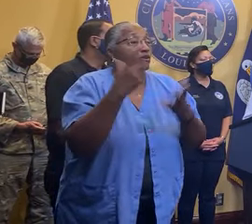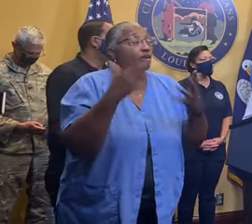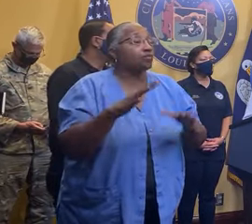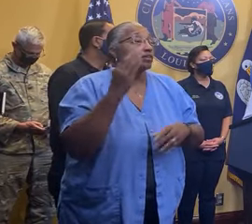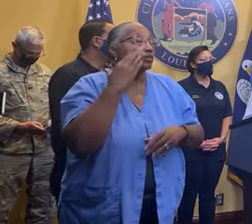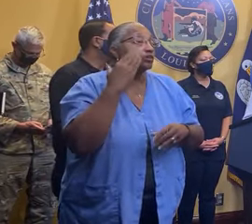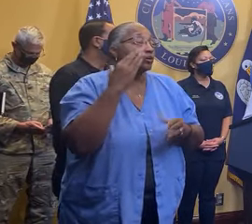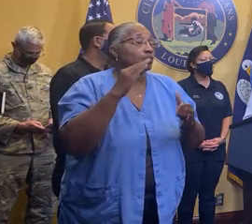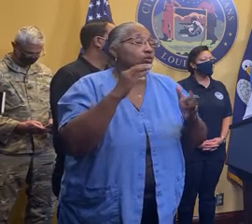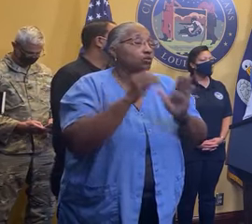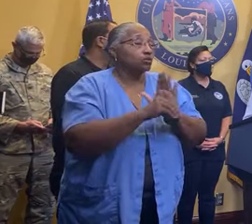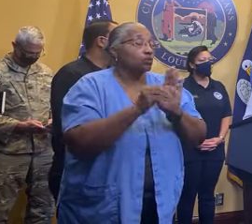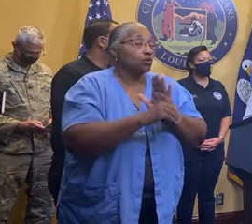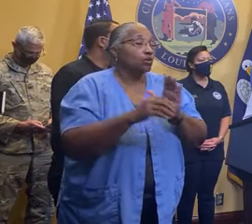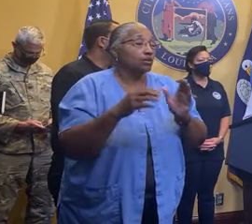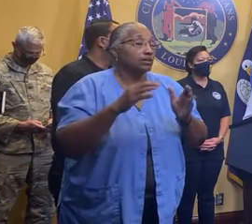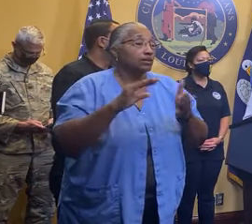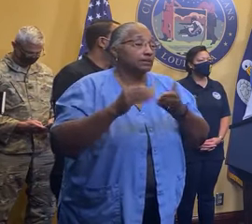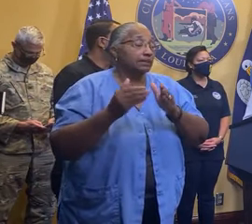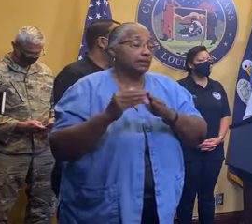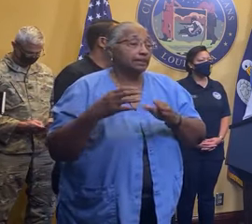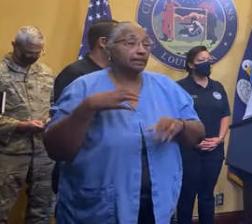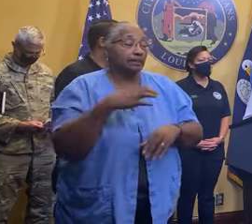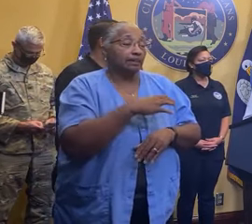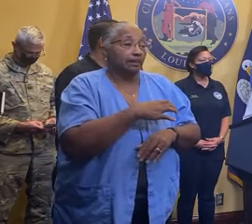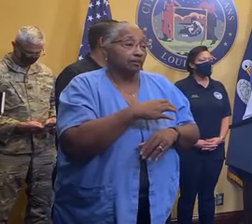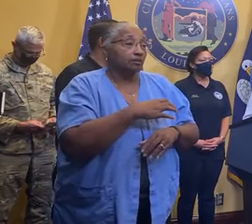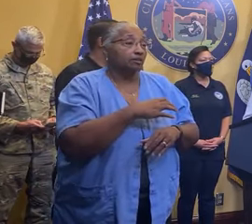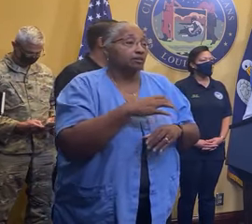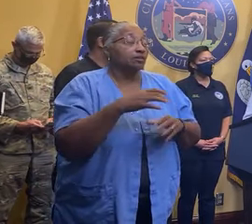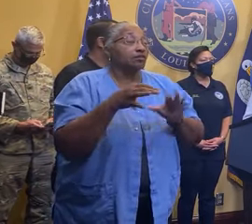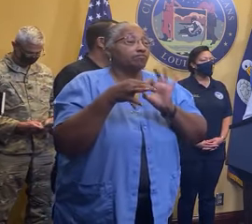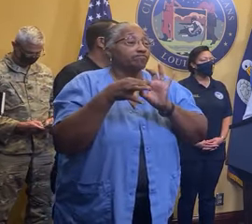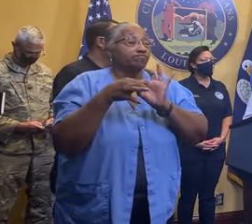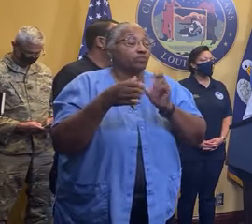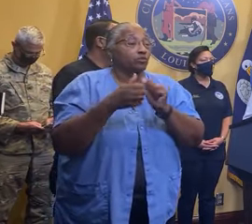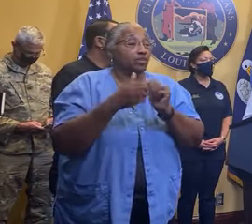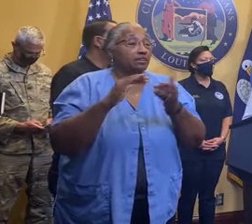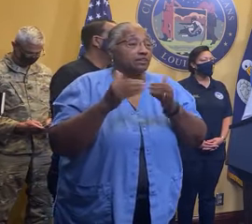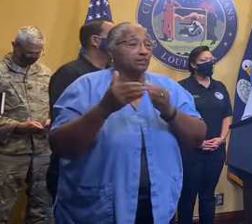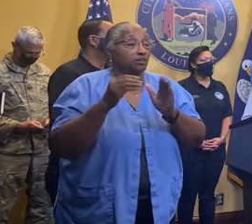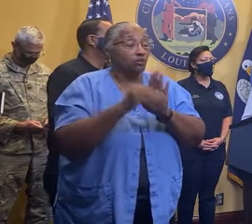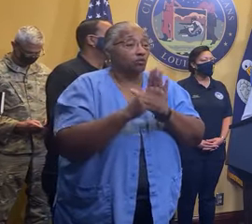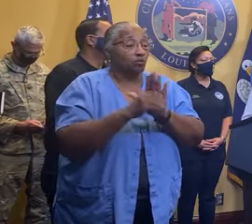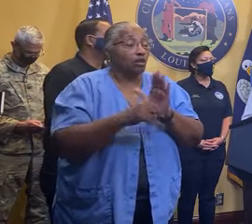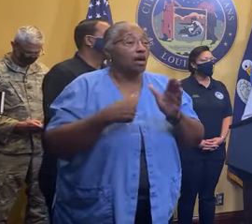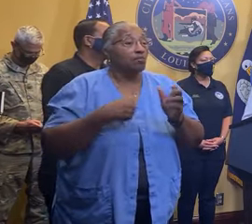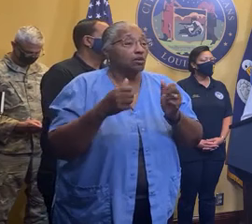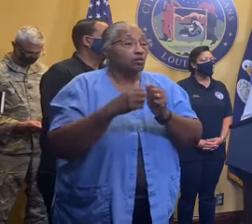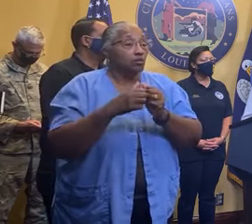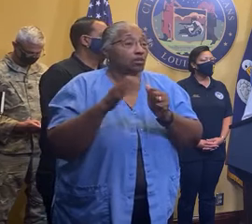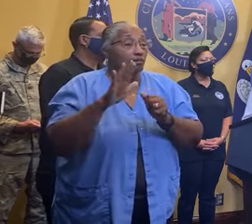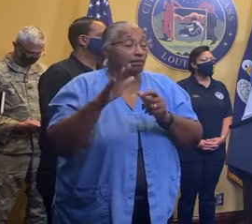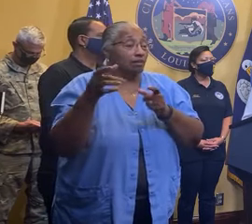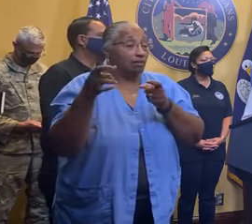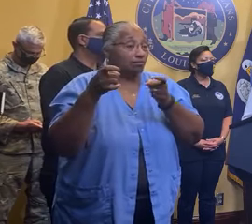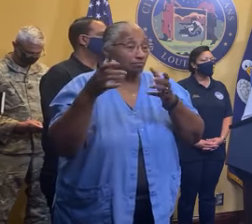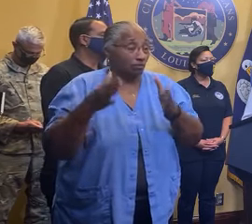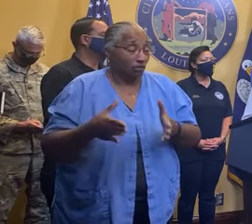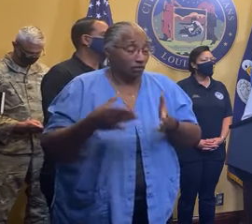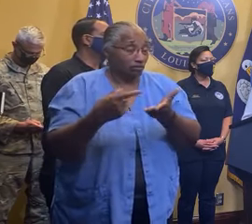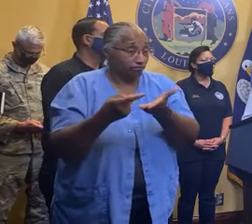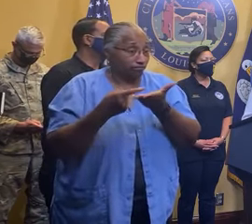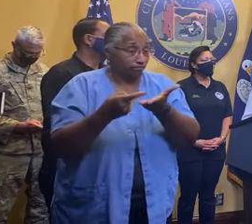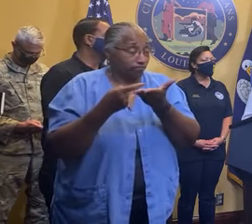the New Orleans City Council is the regulator of Entergy New Orleans, so I've been in close contact with its CEO, Deanna Rodriguez. As the mayor has mentioned,